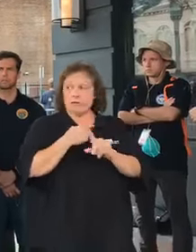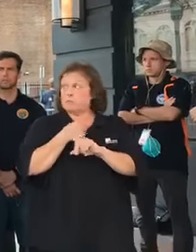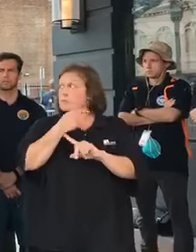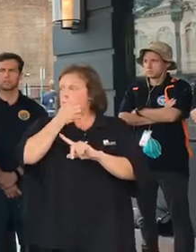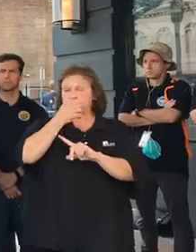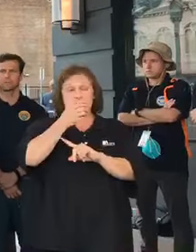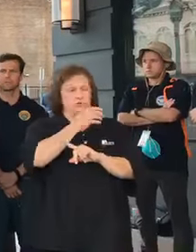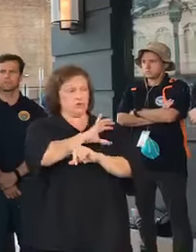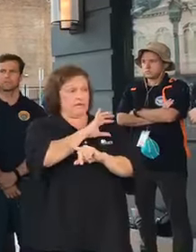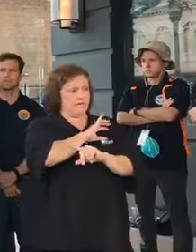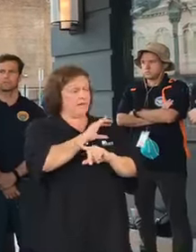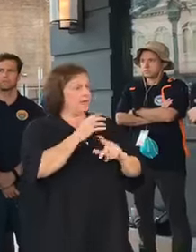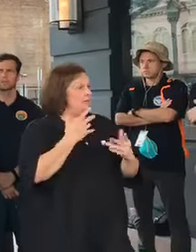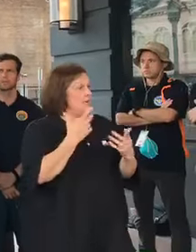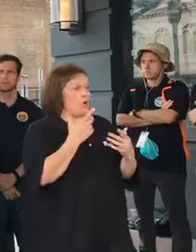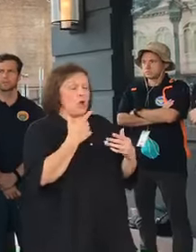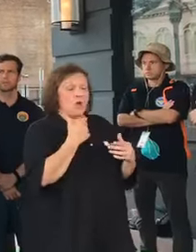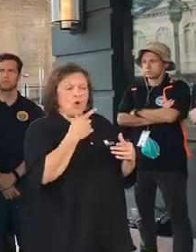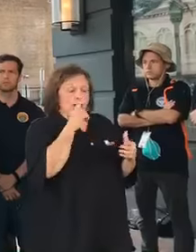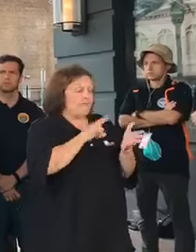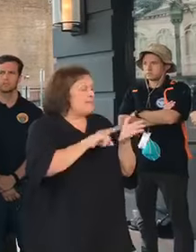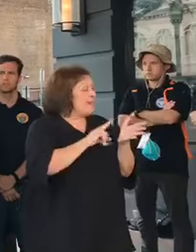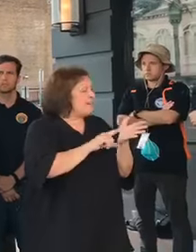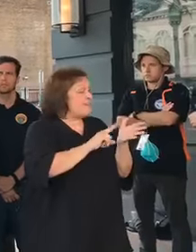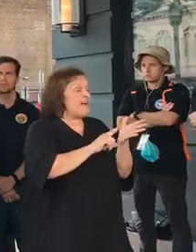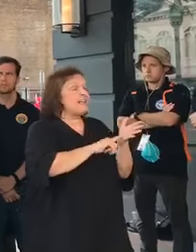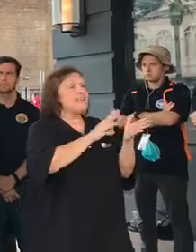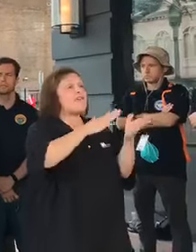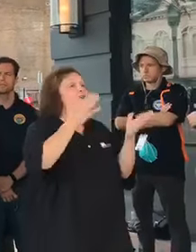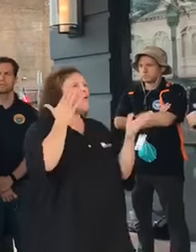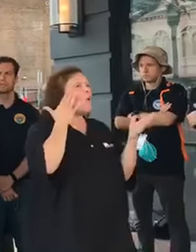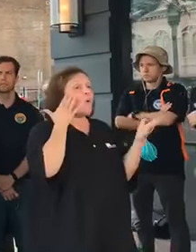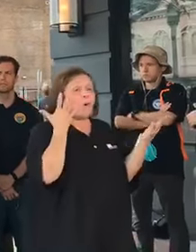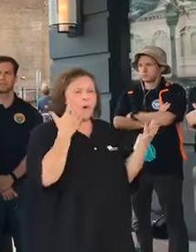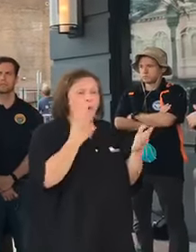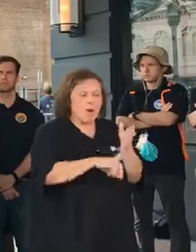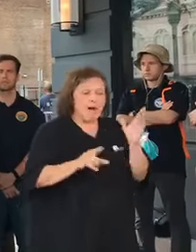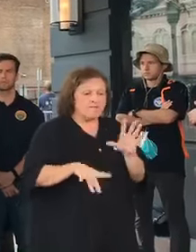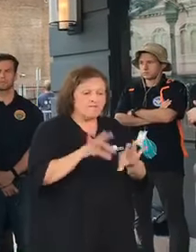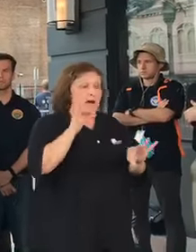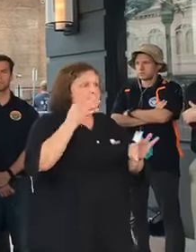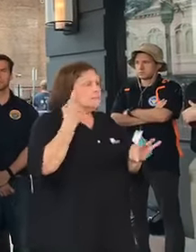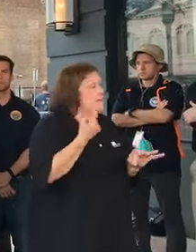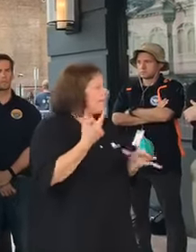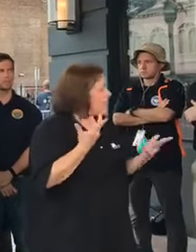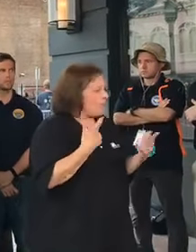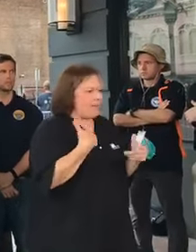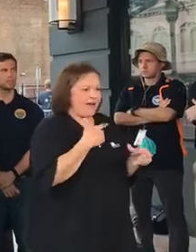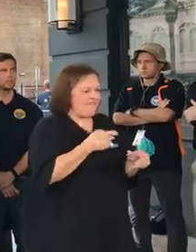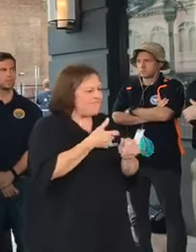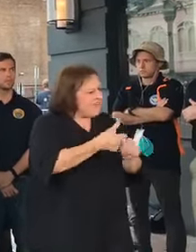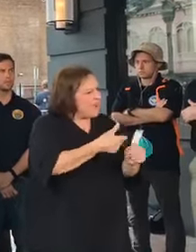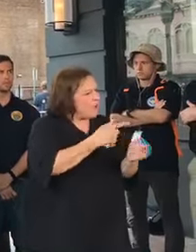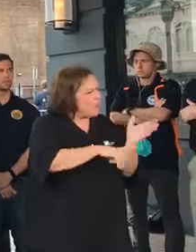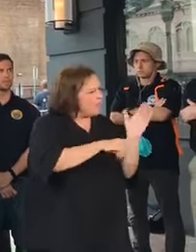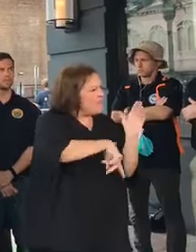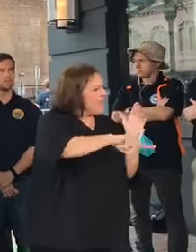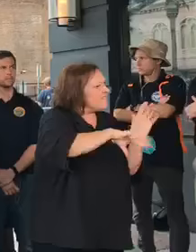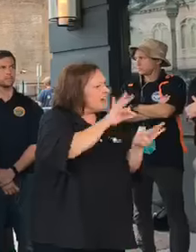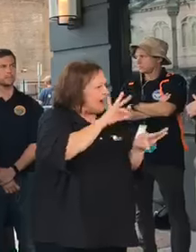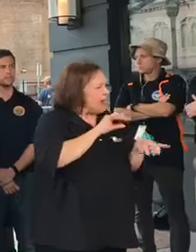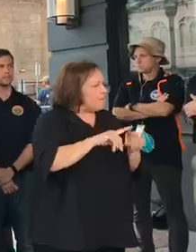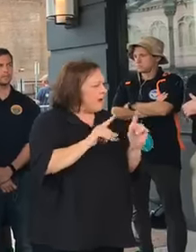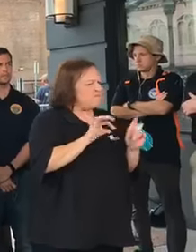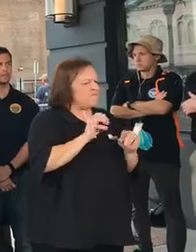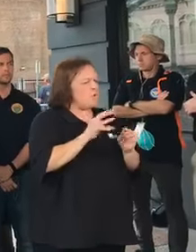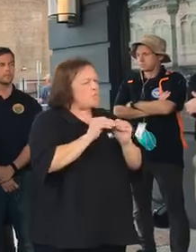as investigations go where they take you, if you discover something that caused you to do something different, we'll operate as long as we have to. But right now, it'll probably go a